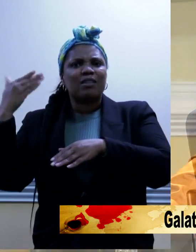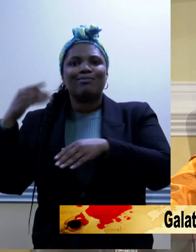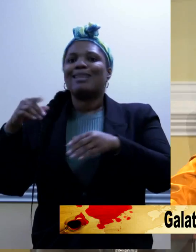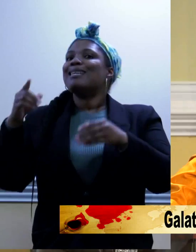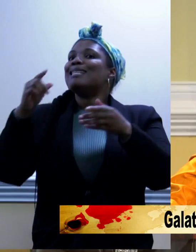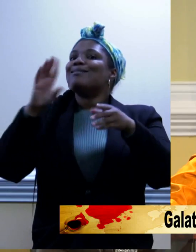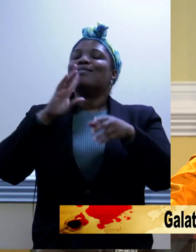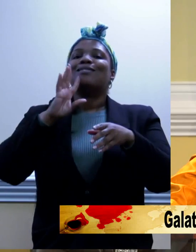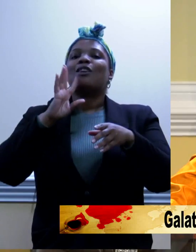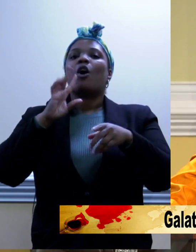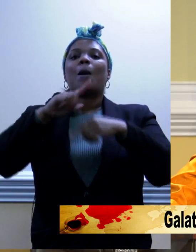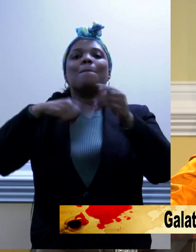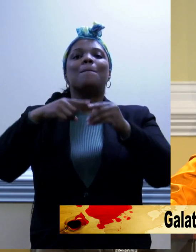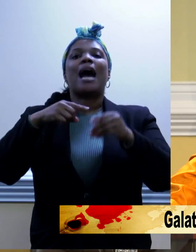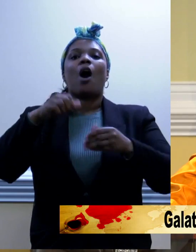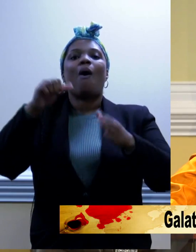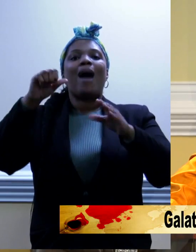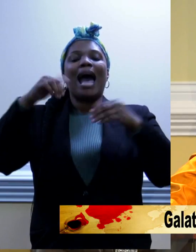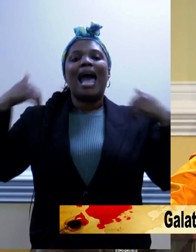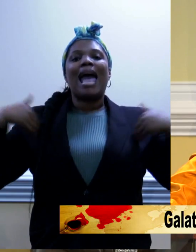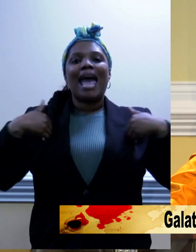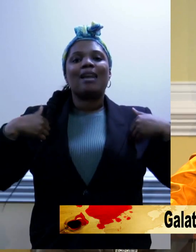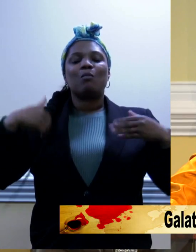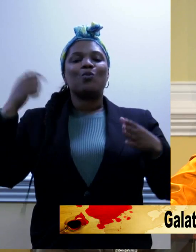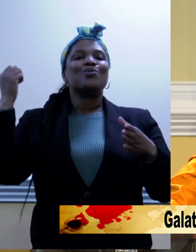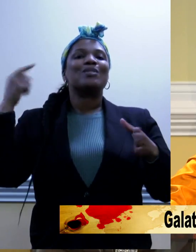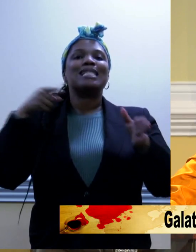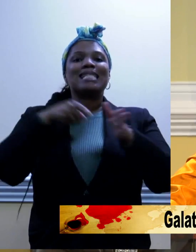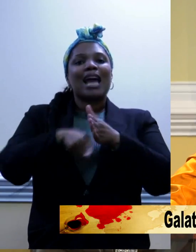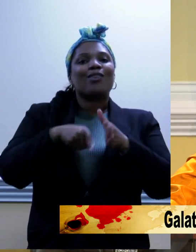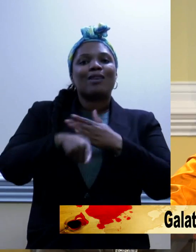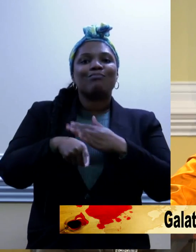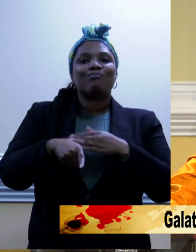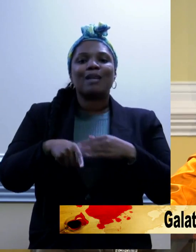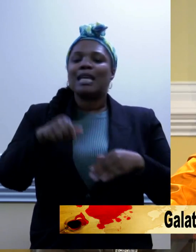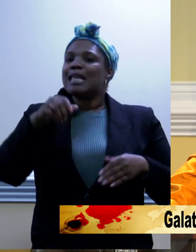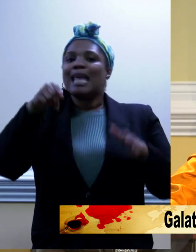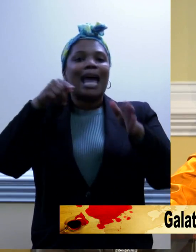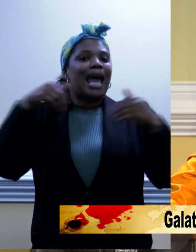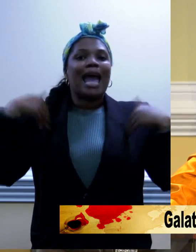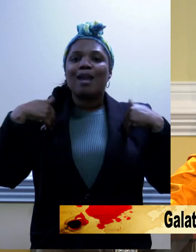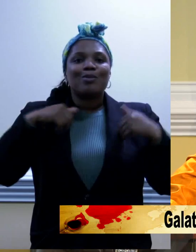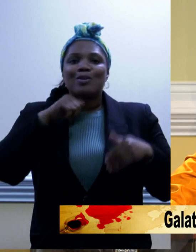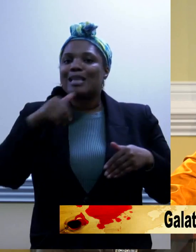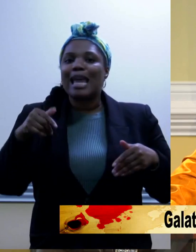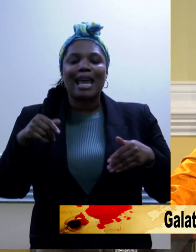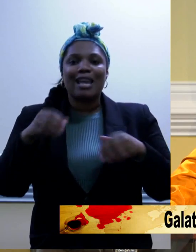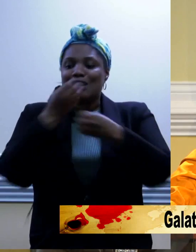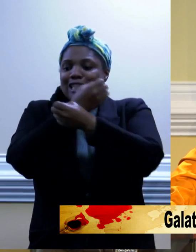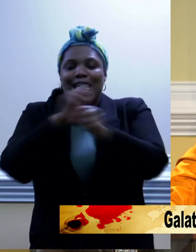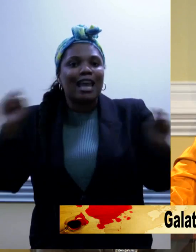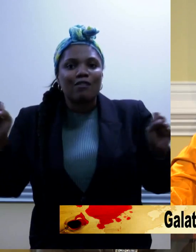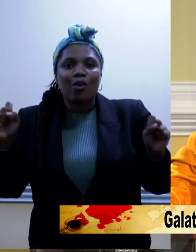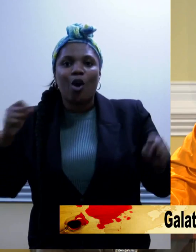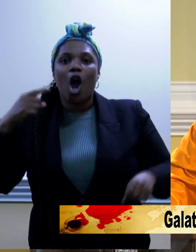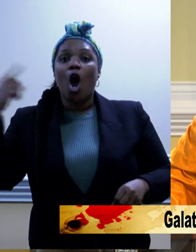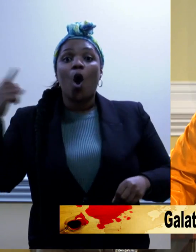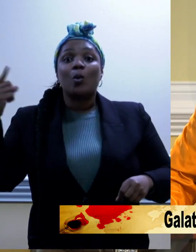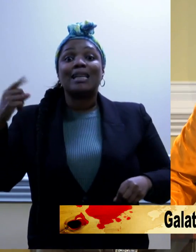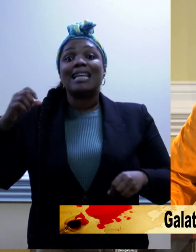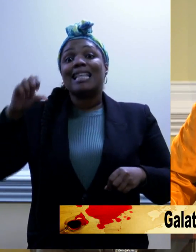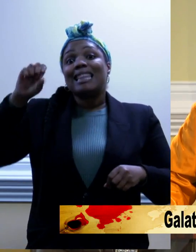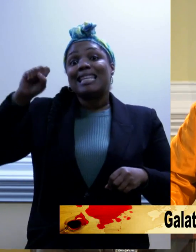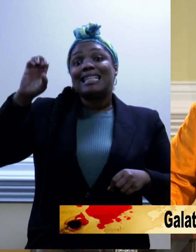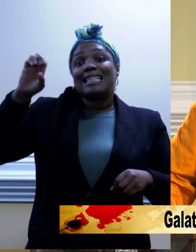animal sacrifice. That couldn't change. So the animals couldn't save nobody. Right. Only the seed of Abraham